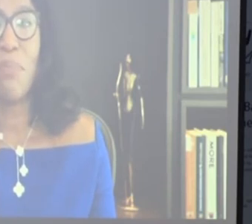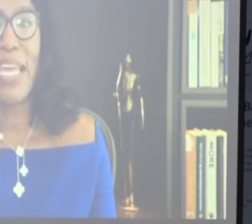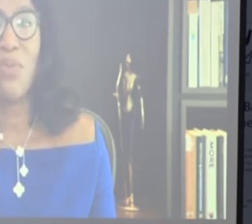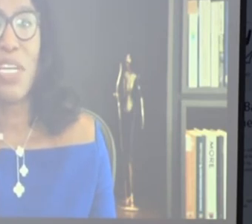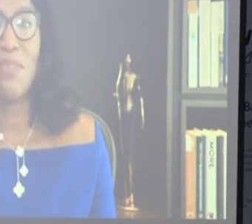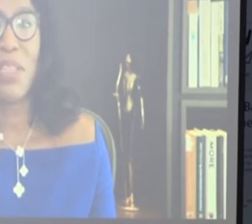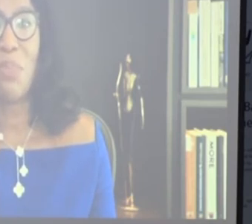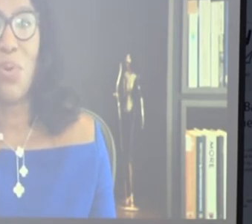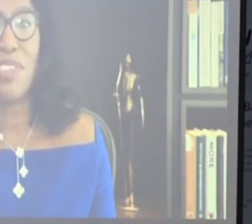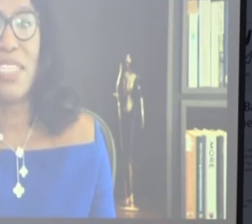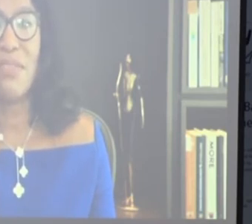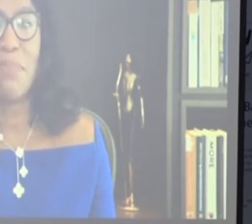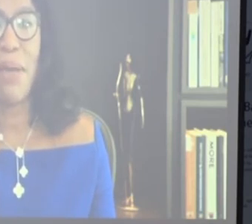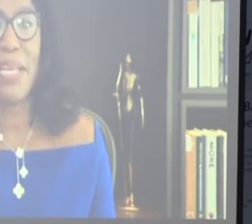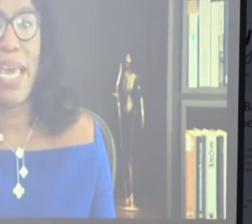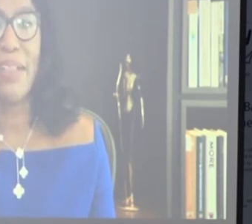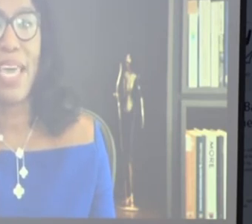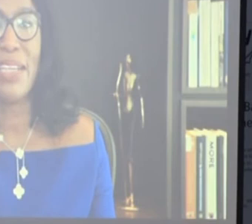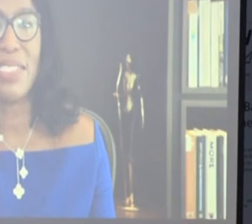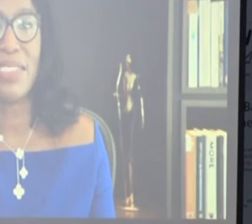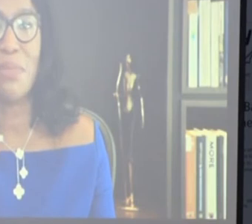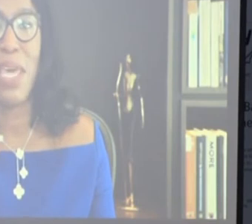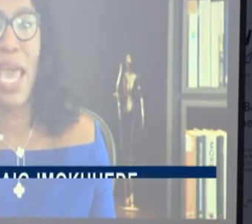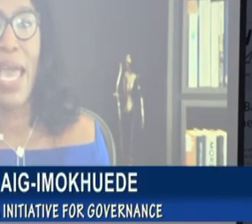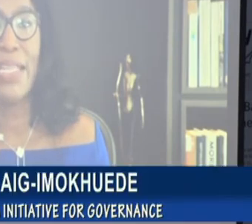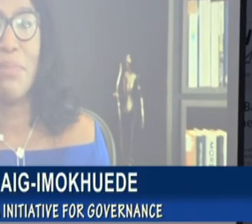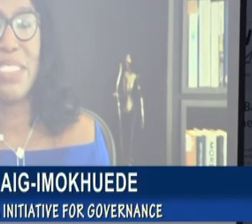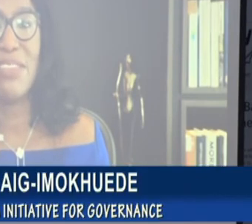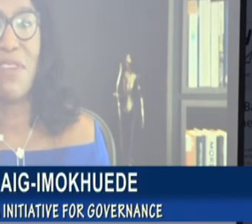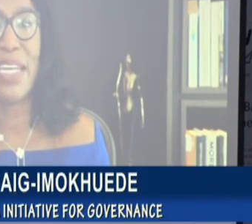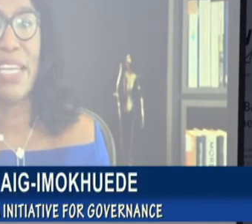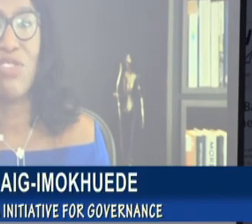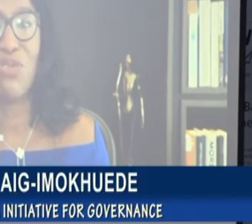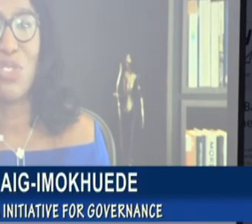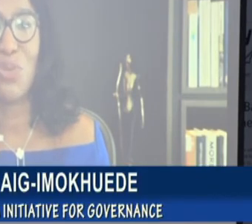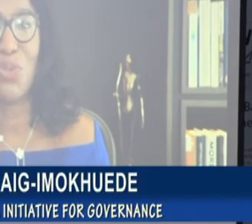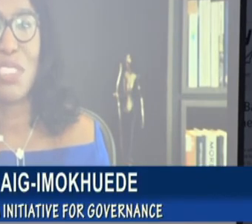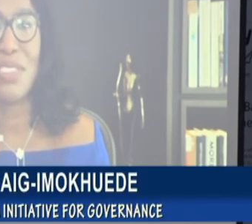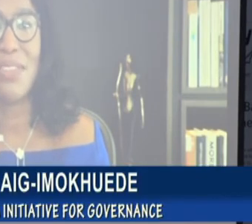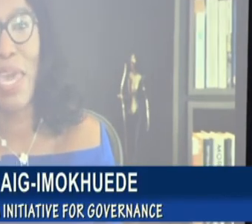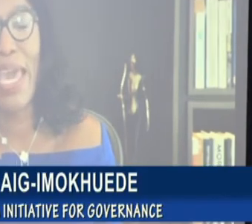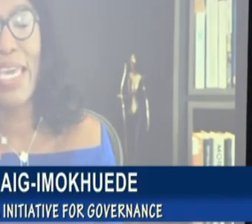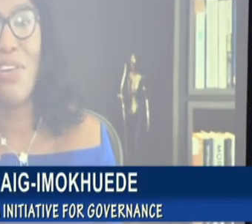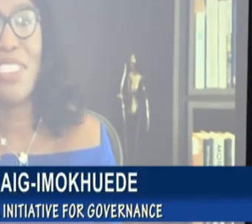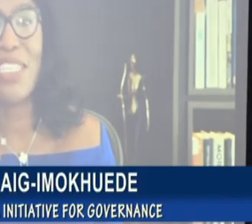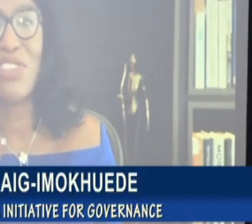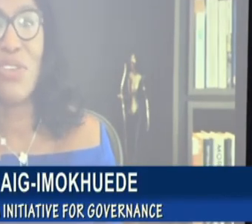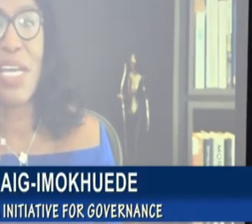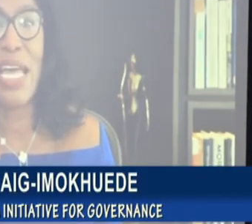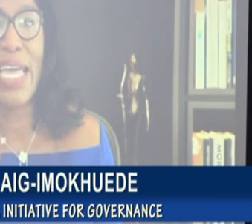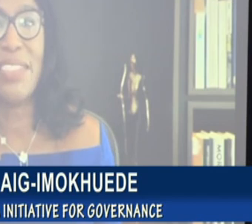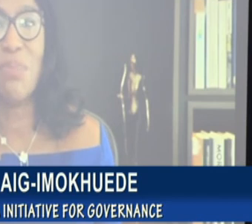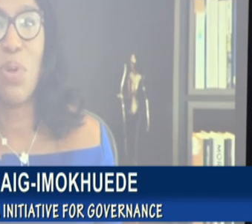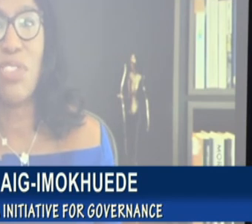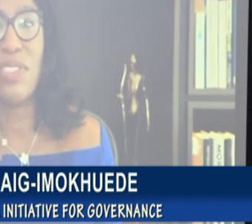which are made worse by the poor state of our public healthcare system and limited financial resources. Here in